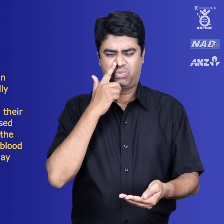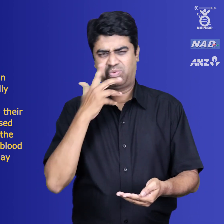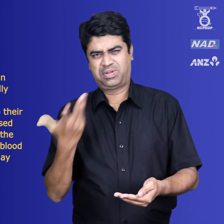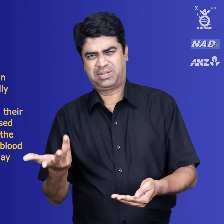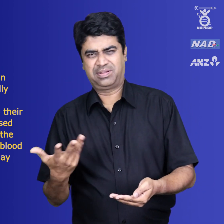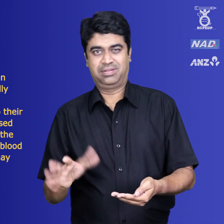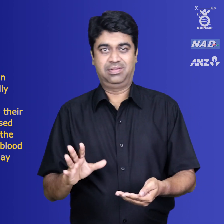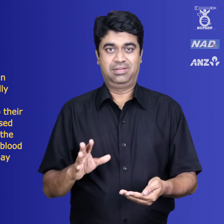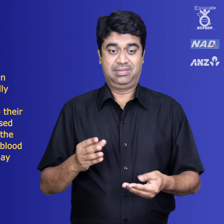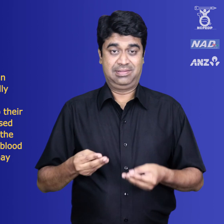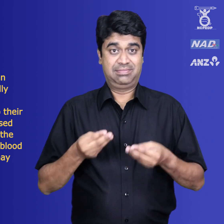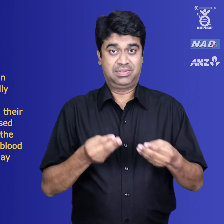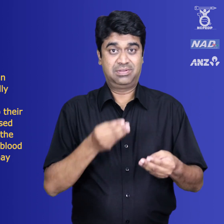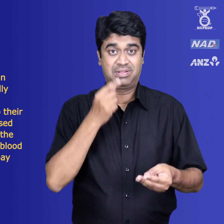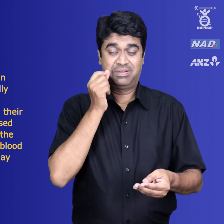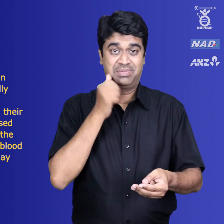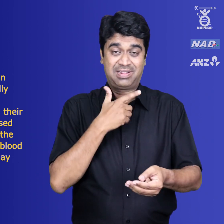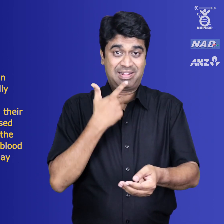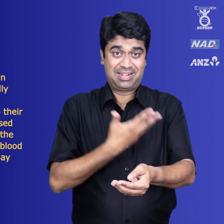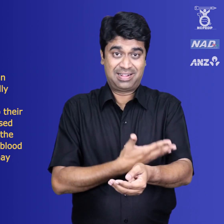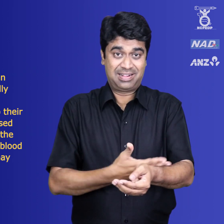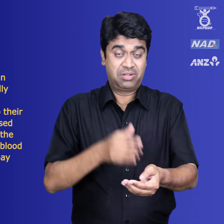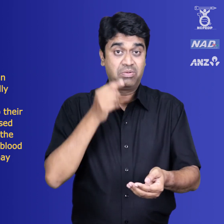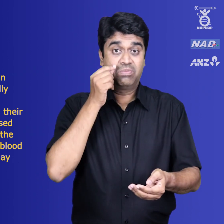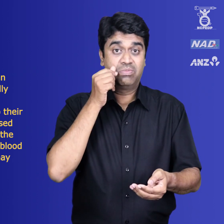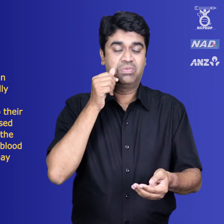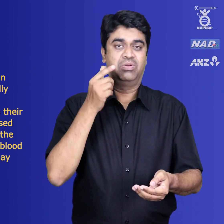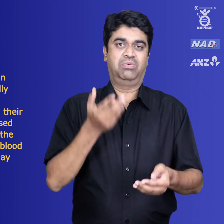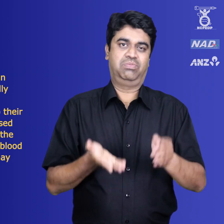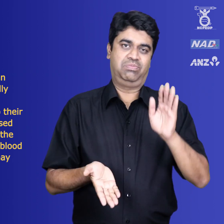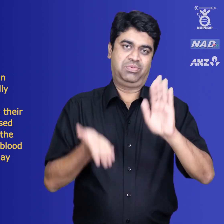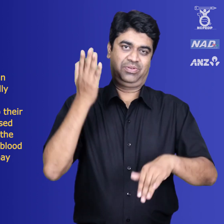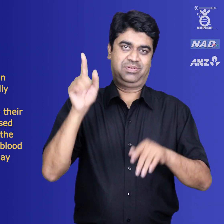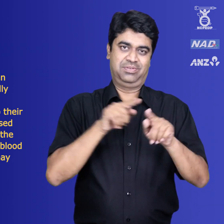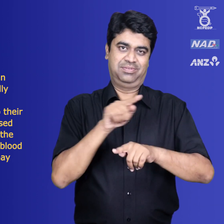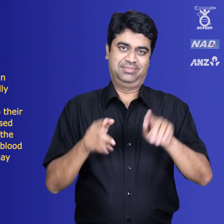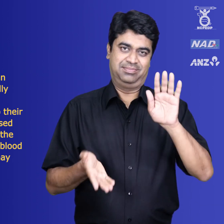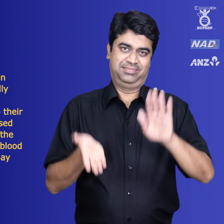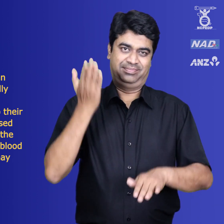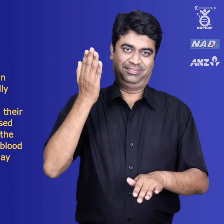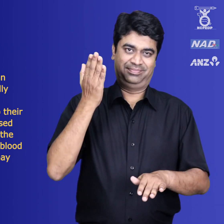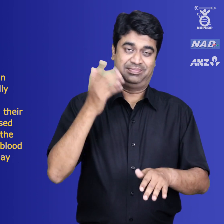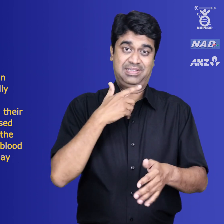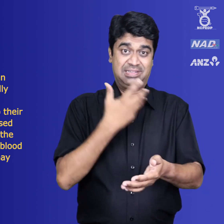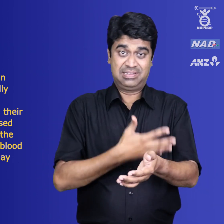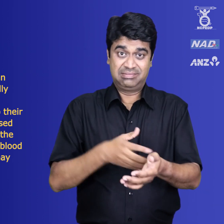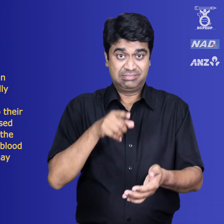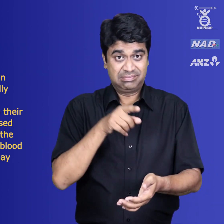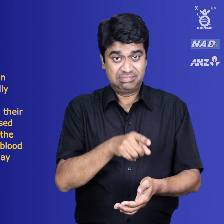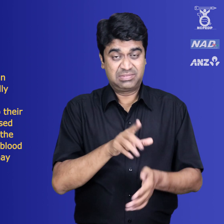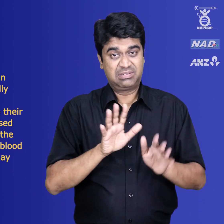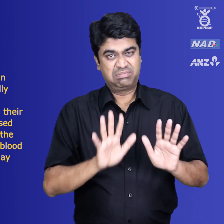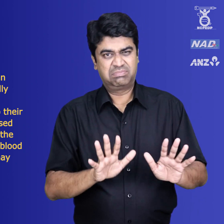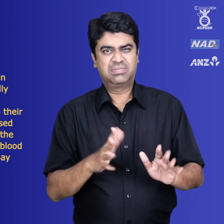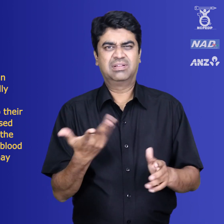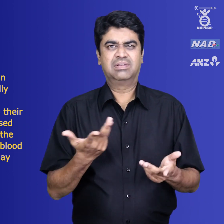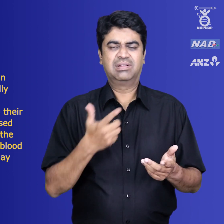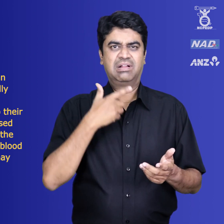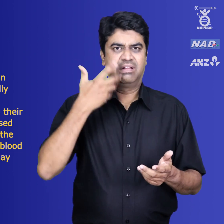to their male children, characterized by loss or impairment of the normal clotting ability of blood